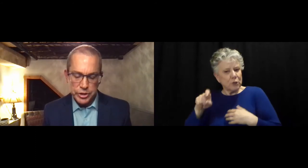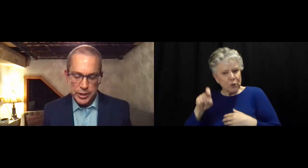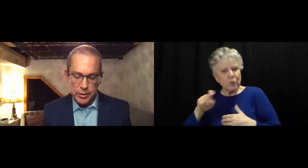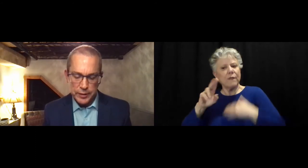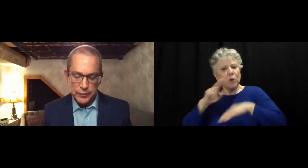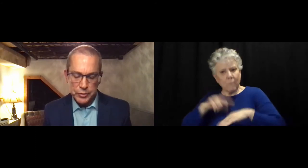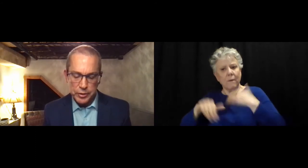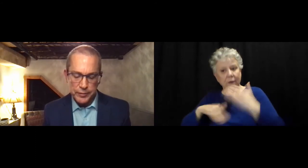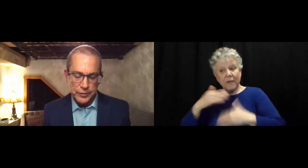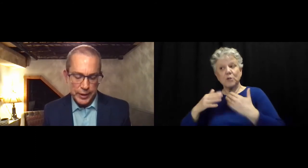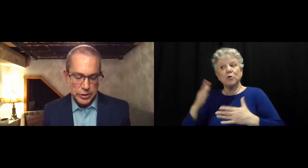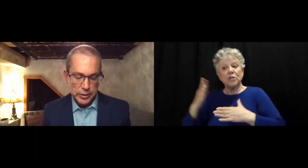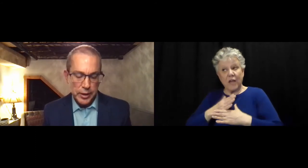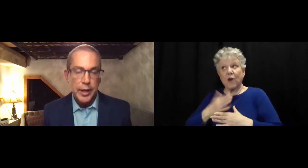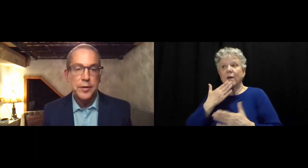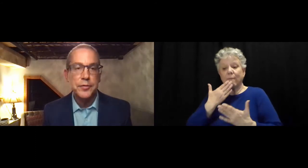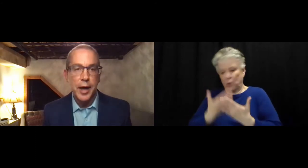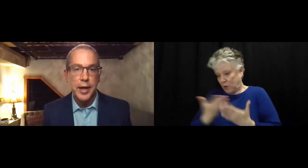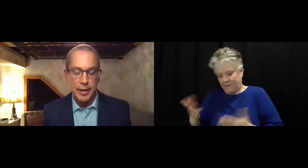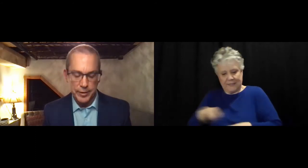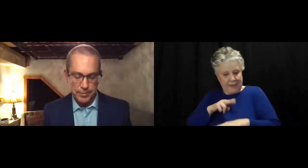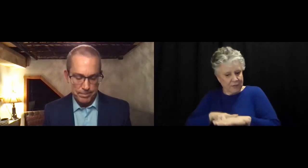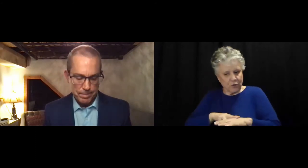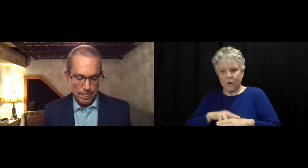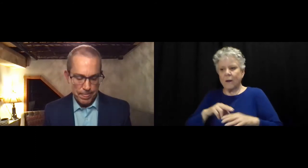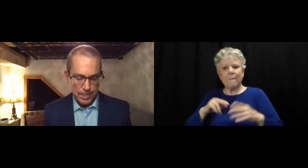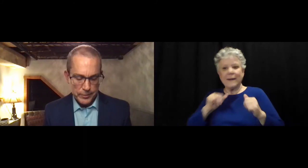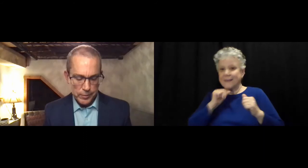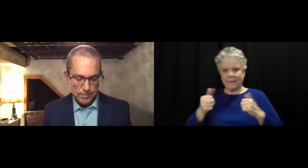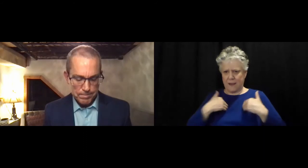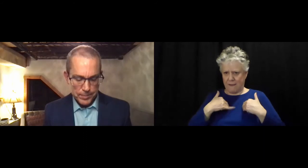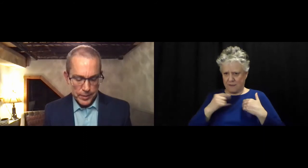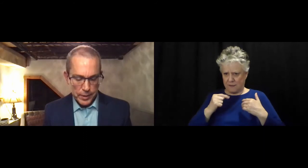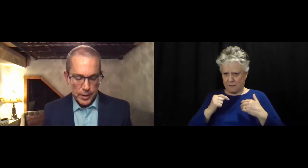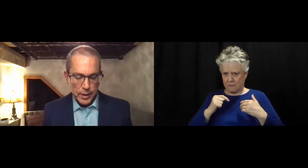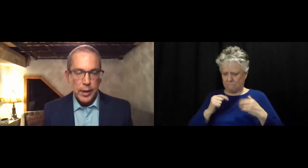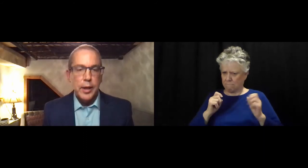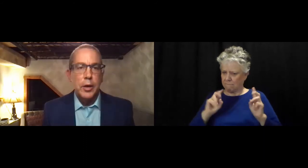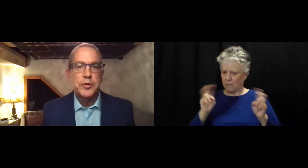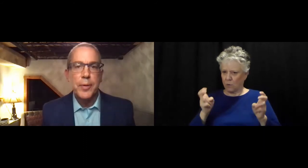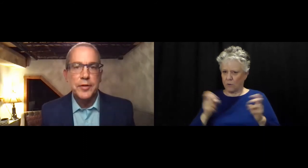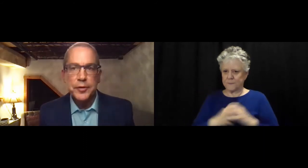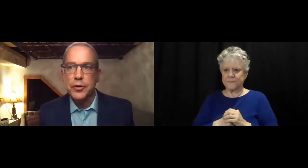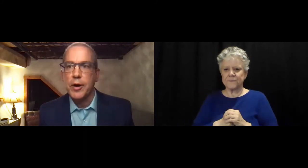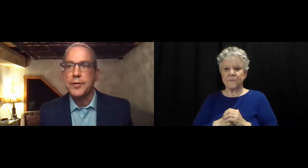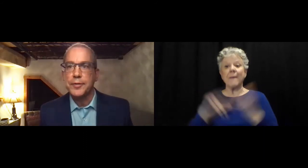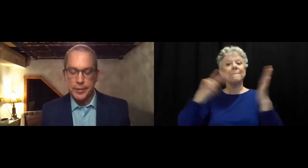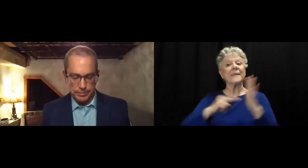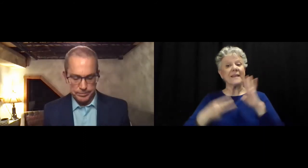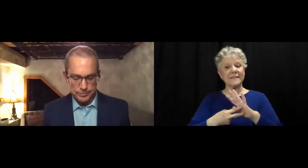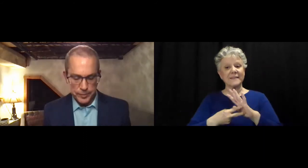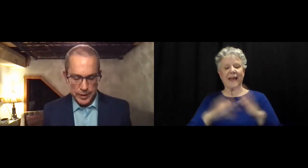have a share in this good of his nature and does not have it. End quote. Which brings us to